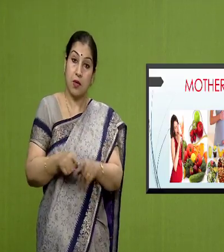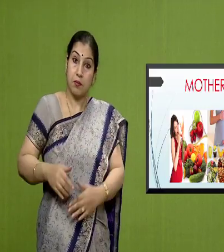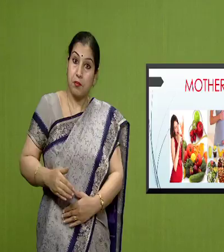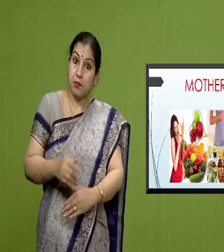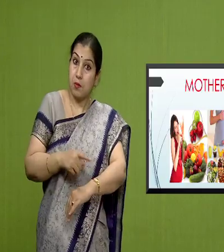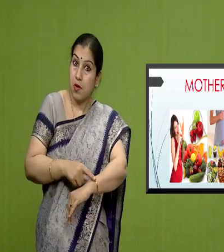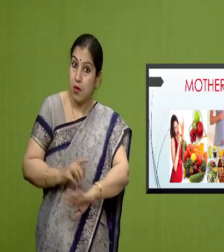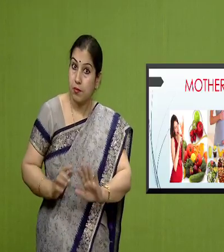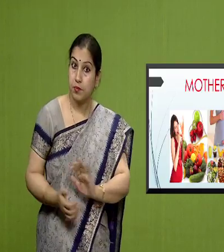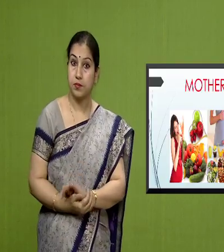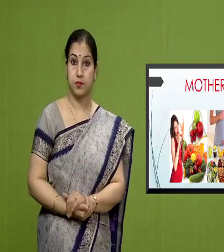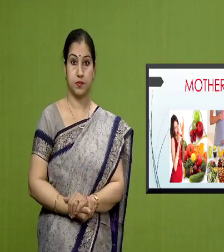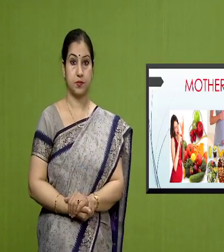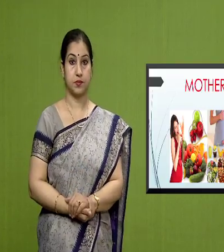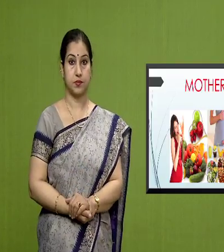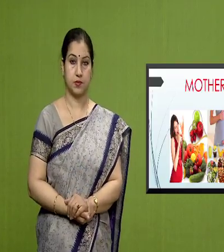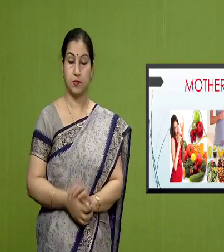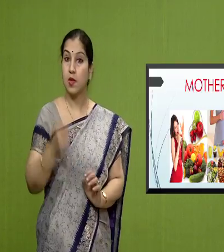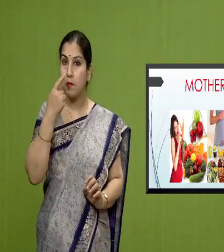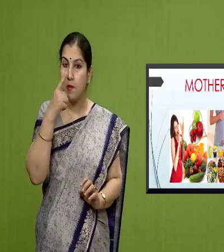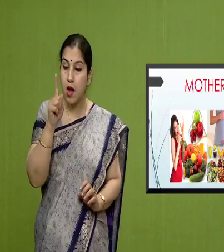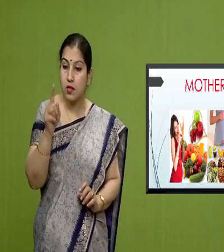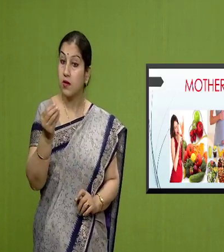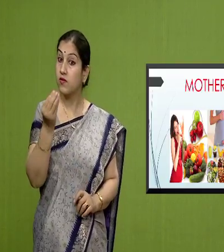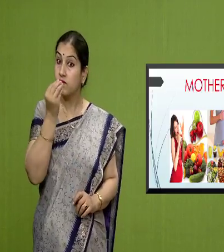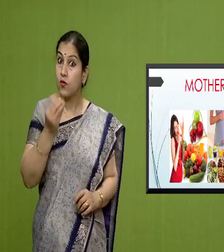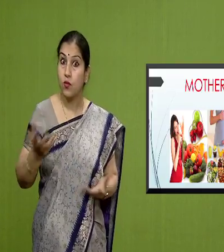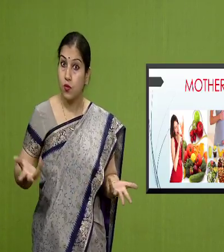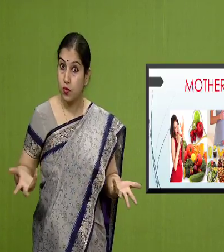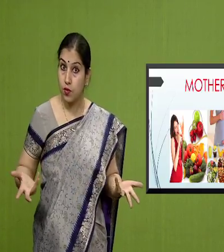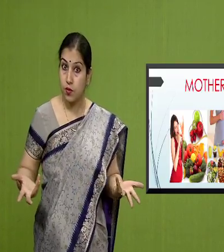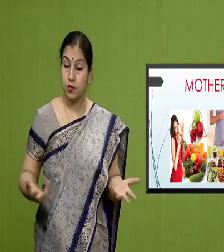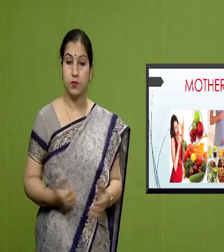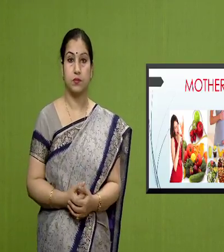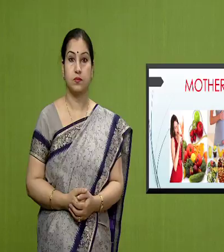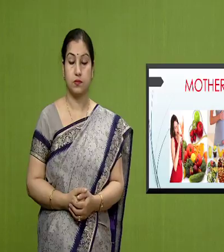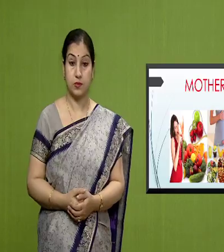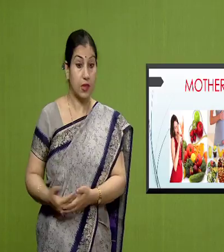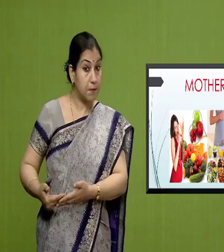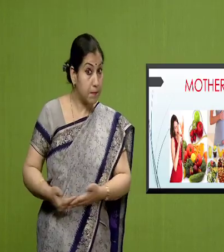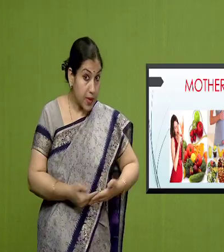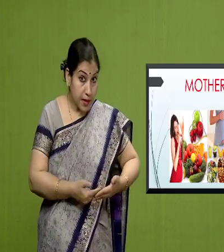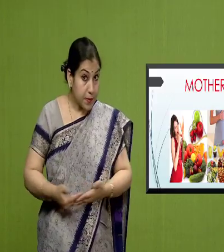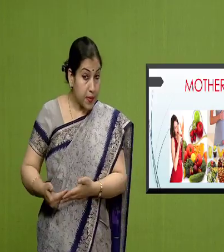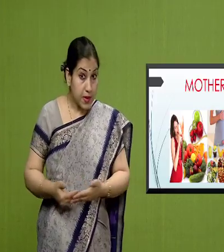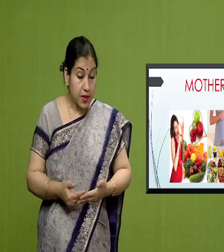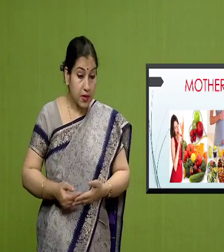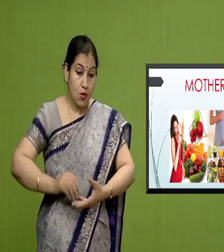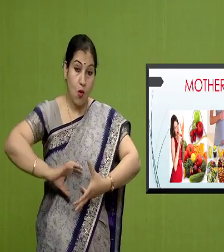during pregnancy. Mother's diet. The baby gets the